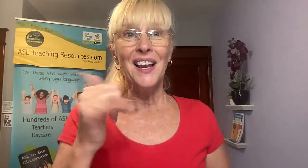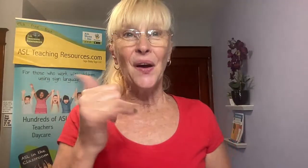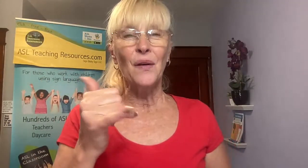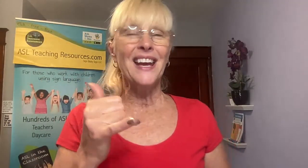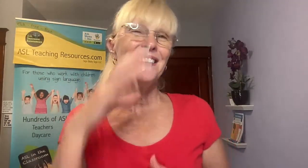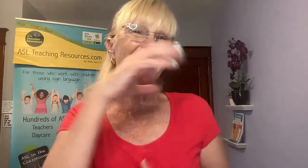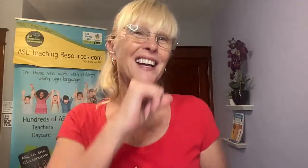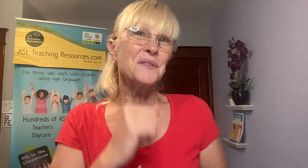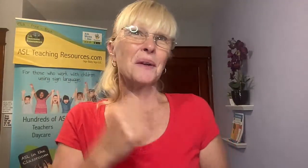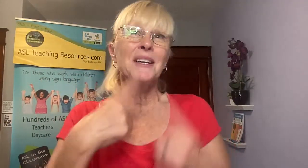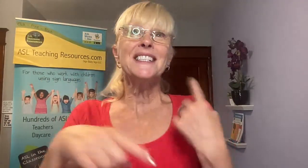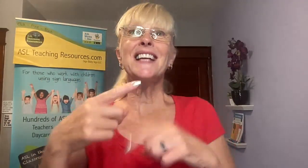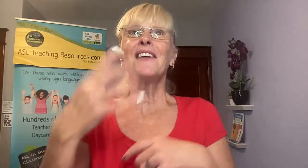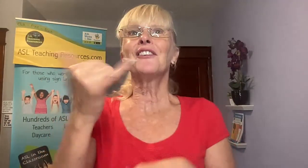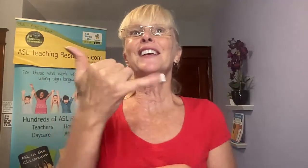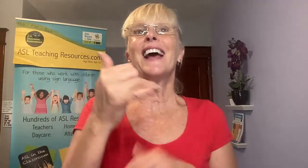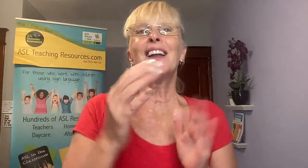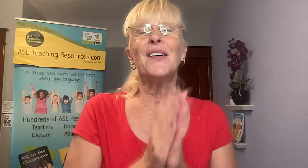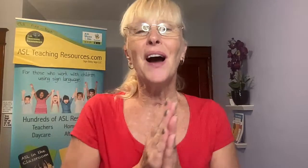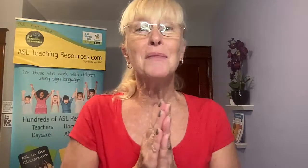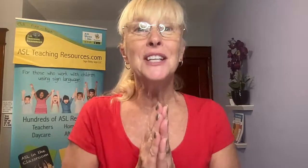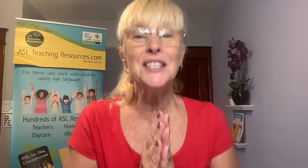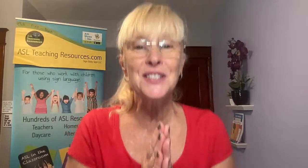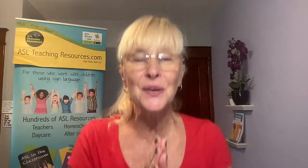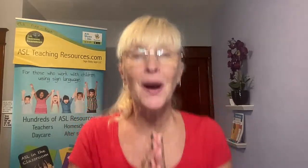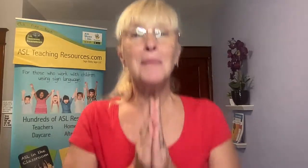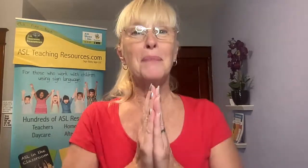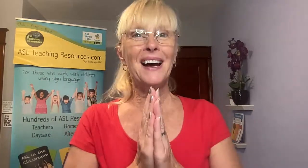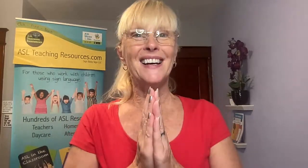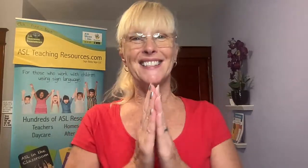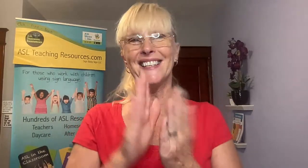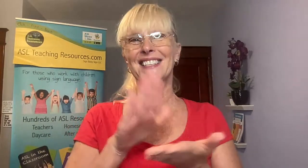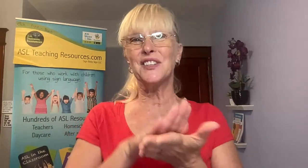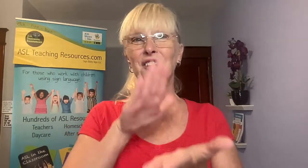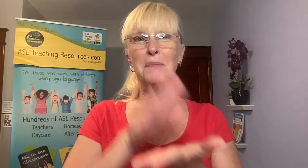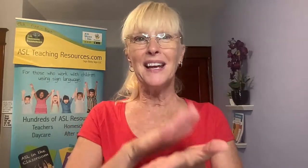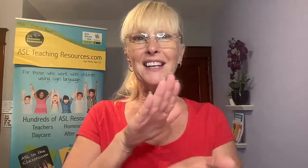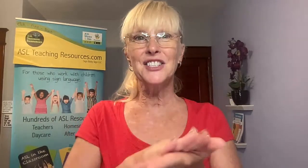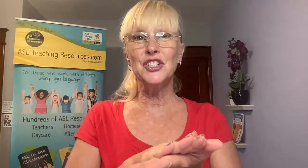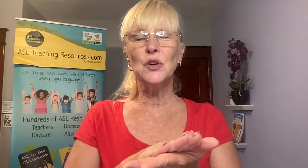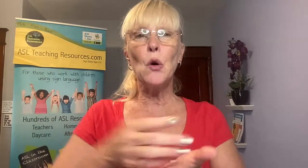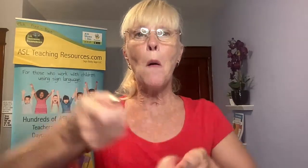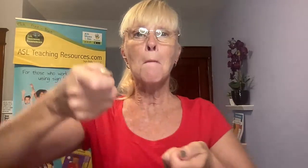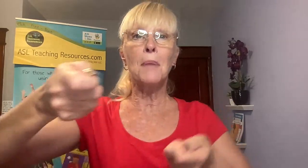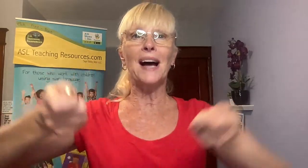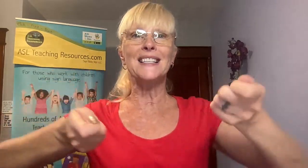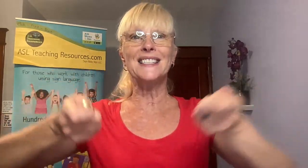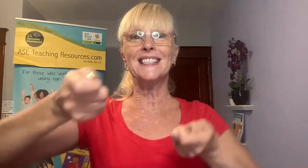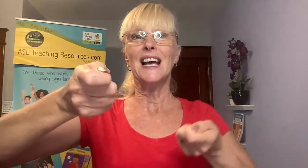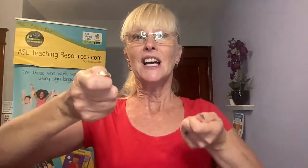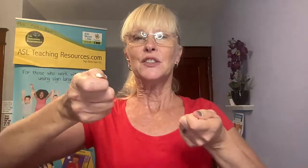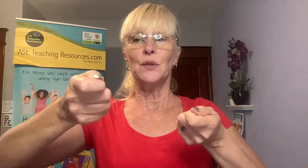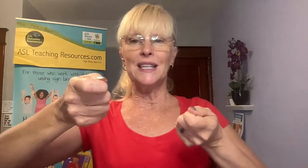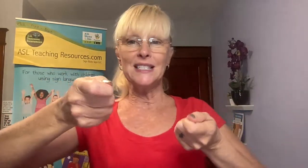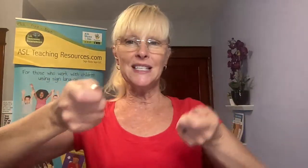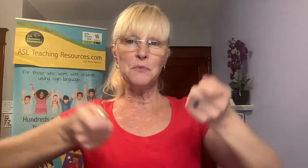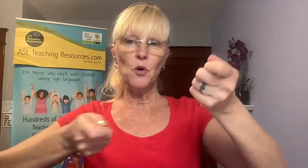Yellow. Can you guess what I'm going to sign for yellow? I'm going to do a bus. It's going to be a school bus. So this is